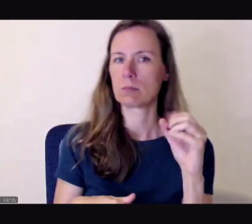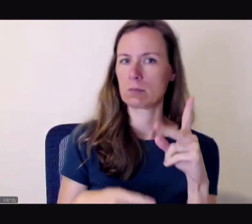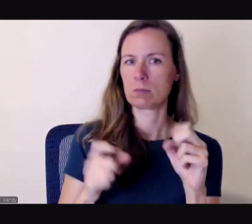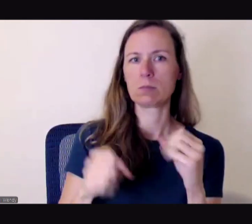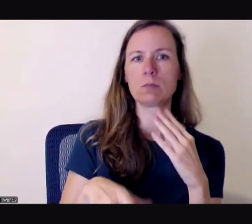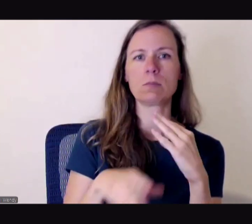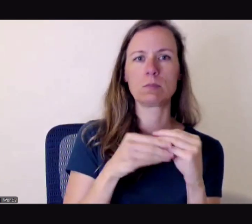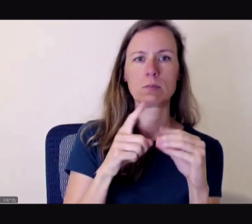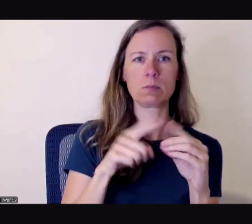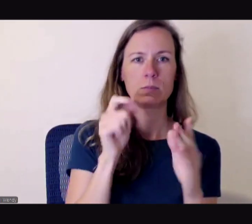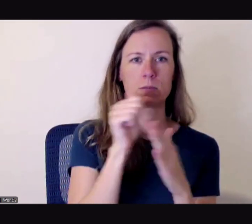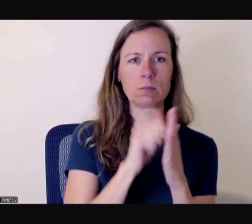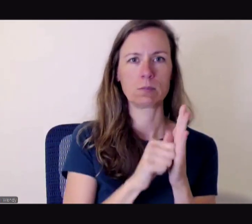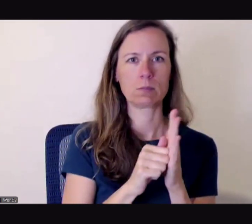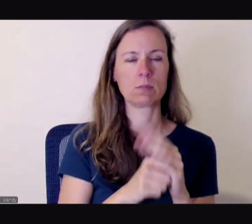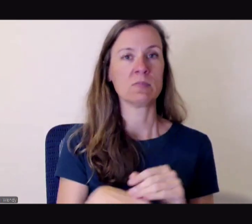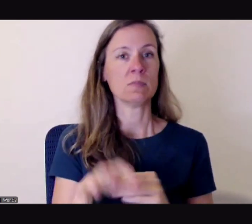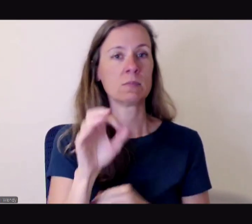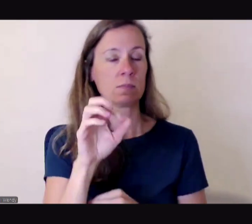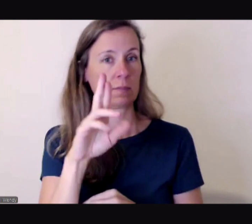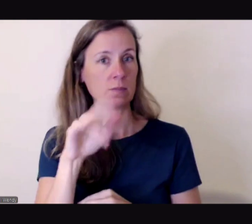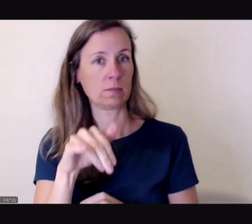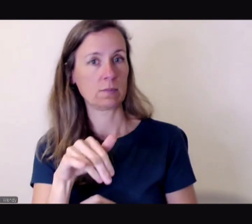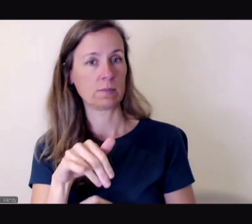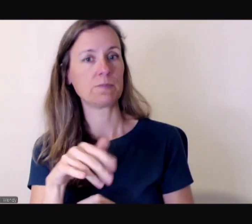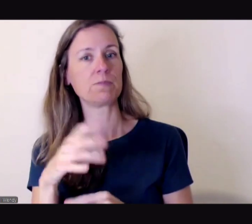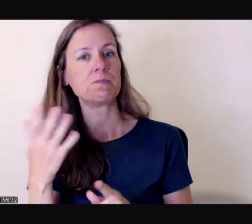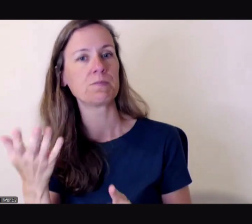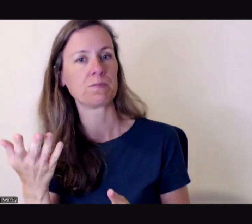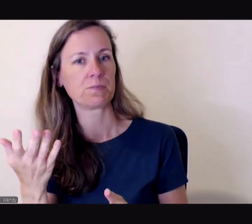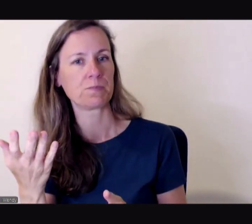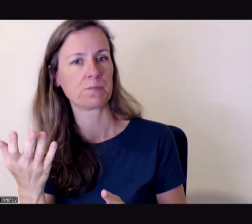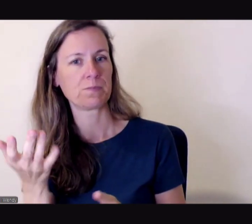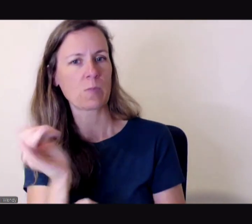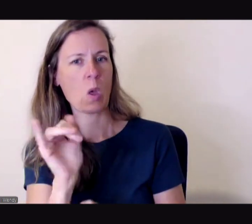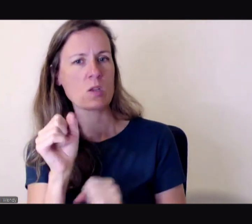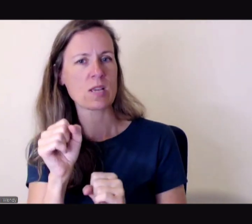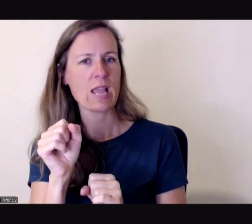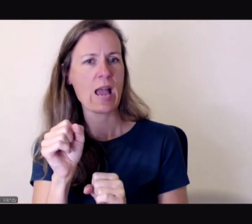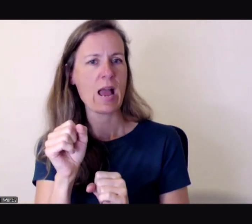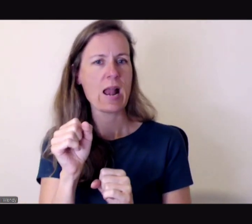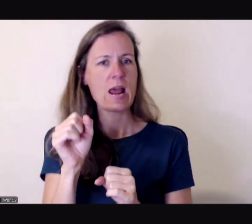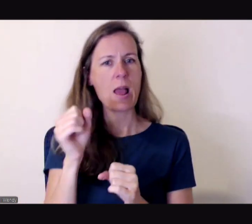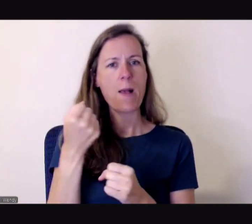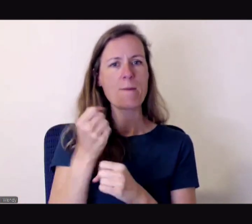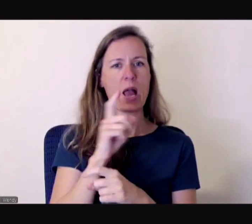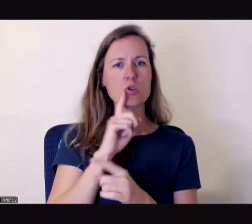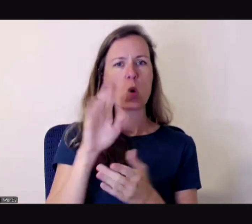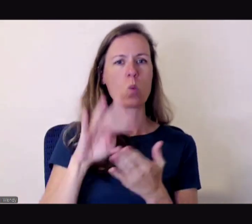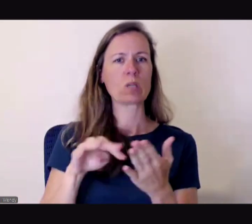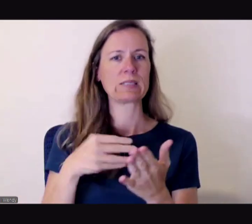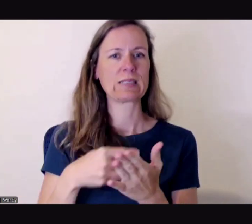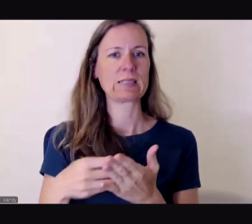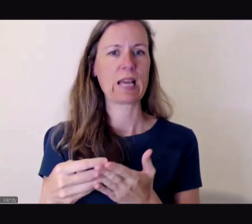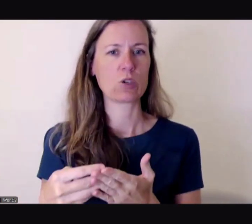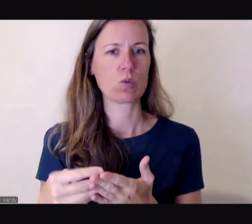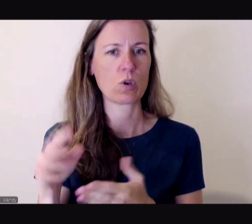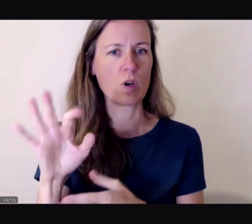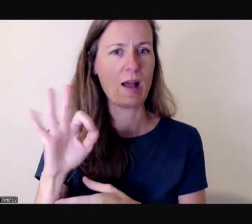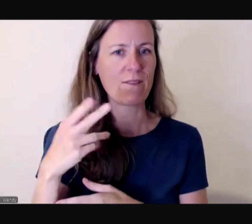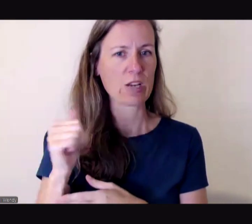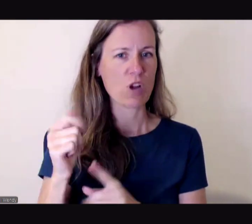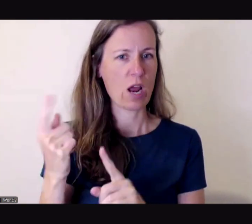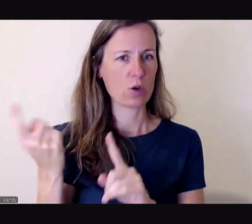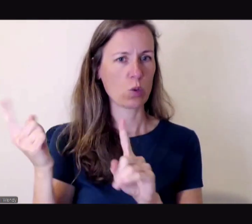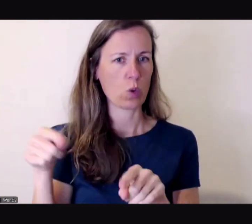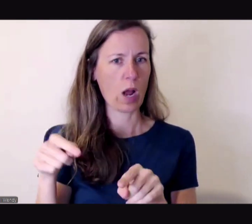Councilmember Fry. And if we can look at making sure that we schedule with SHA, maybe to come in for their quarterly or whatnot, and to see